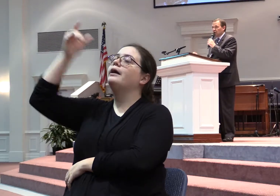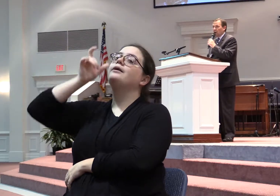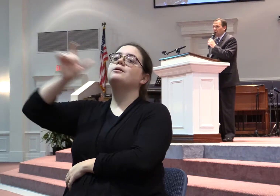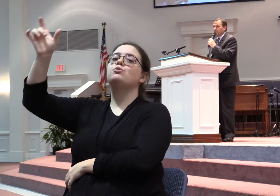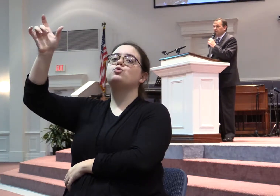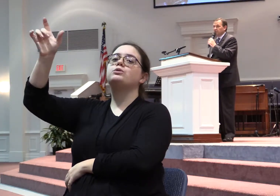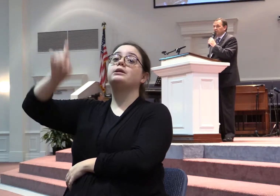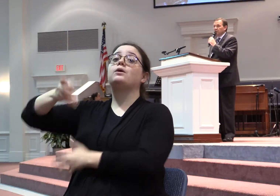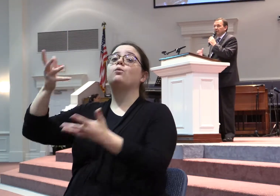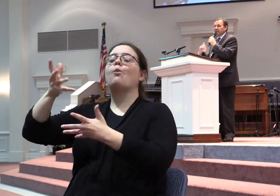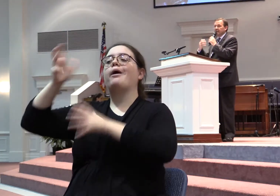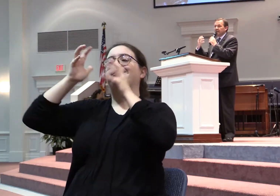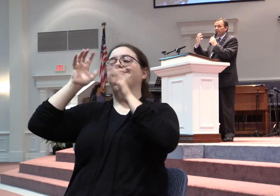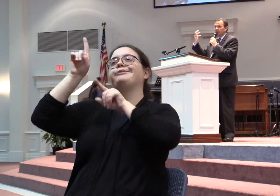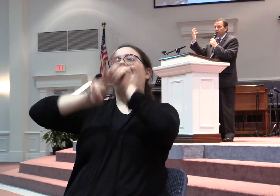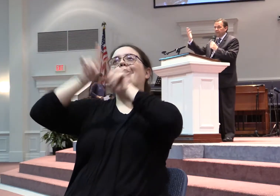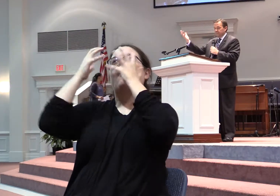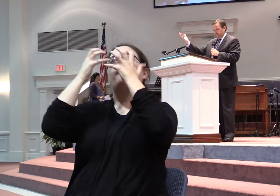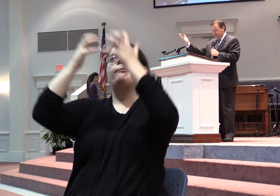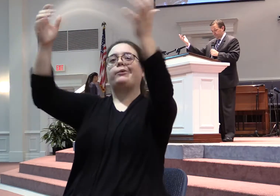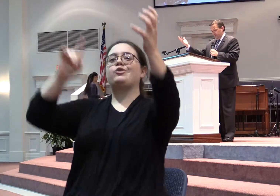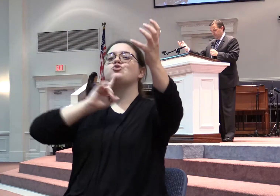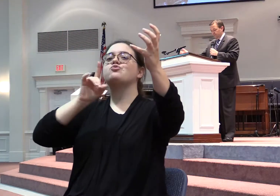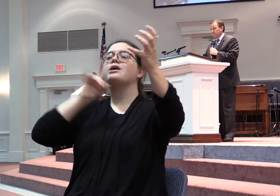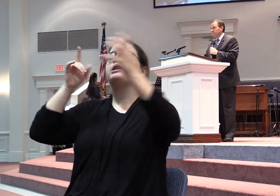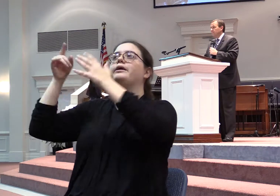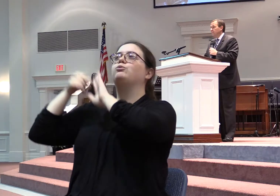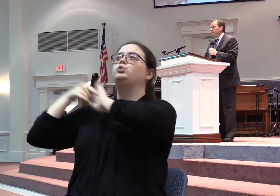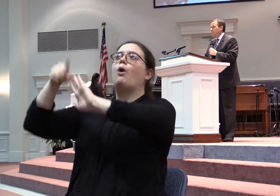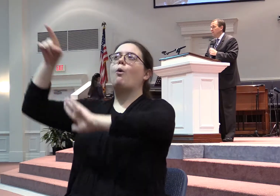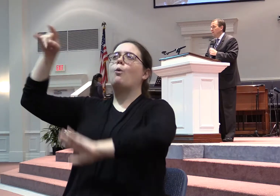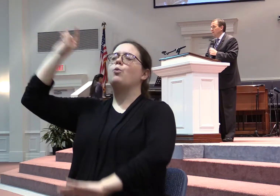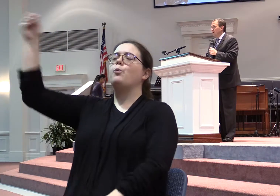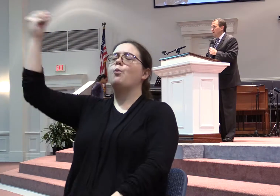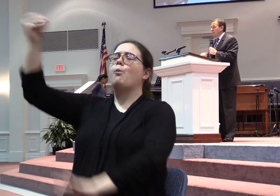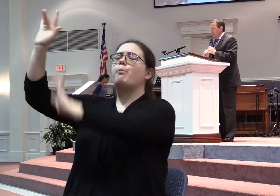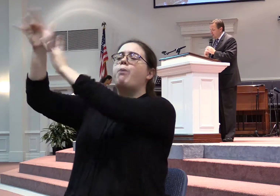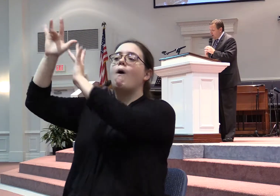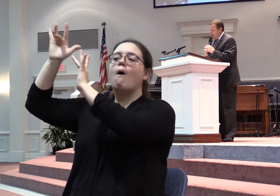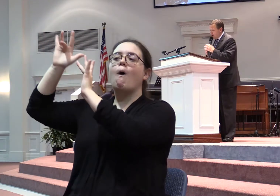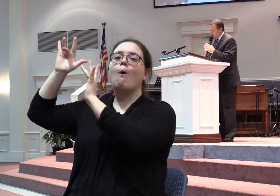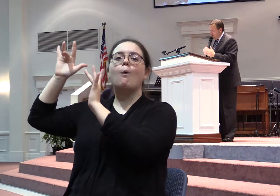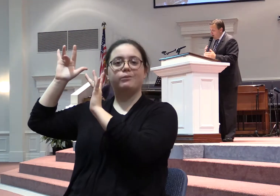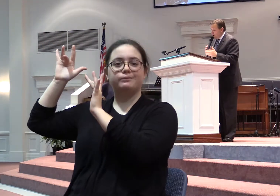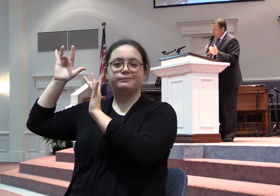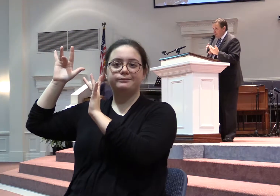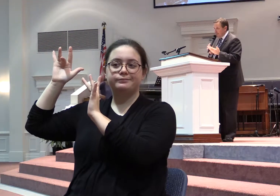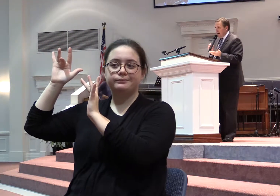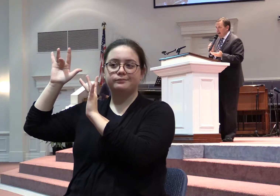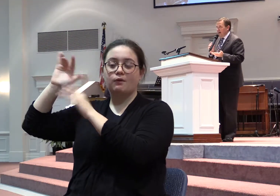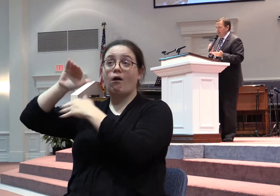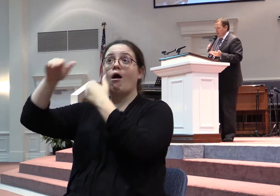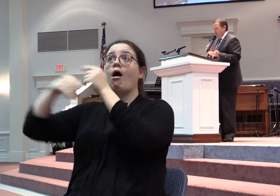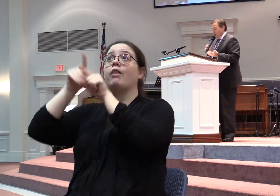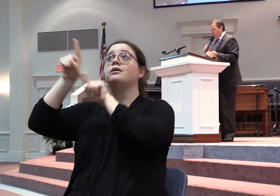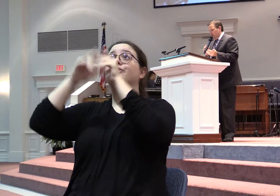of stars to really set them off. Amen. That's good. Out of all the stars in the